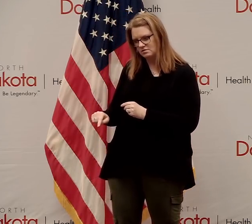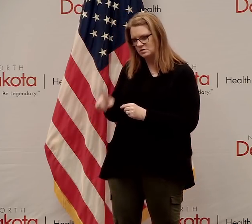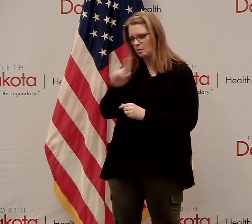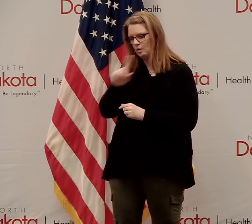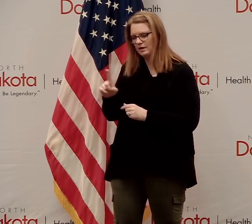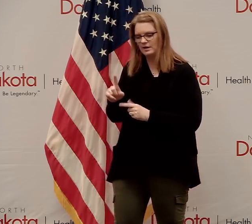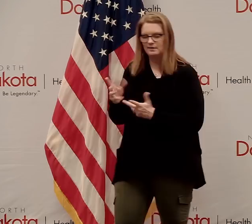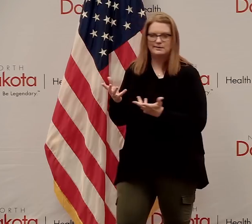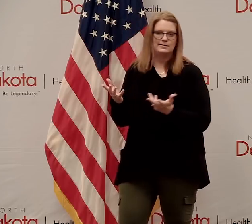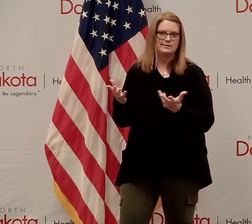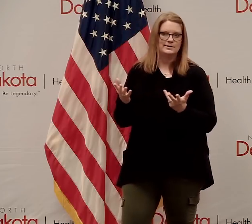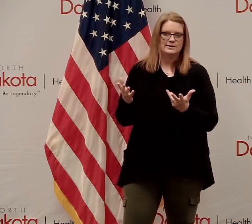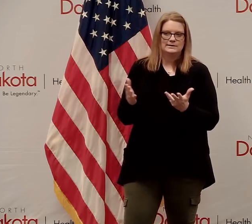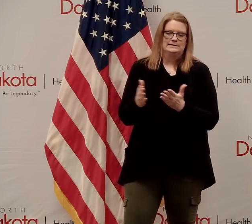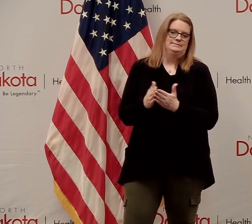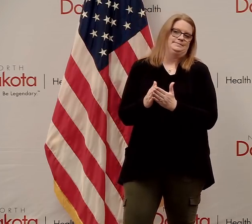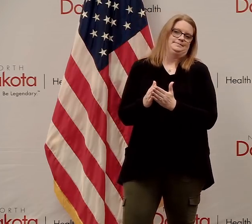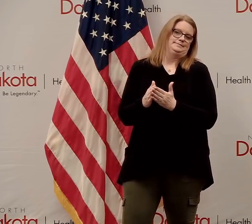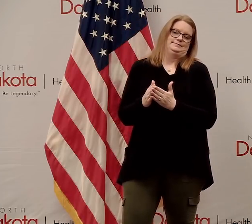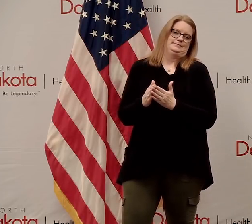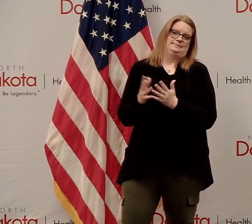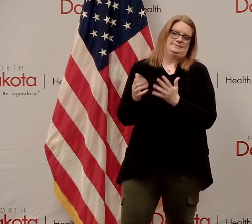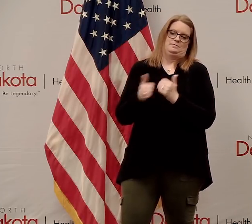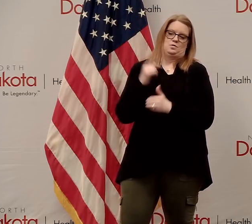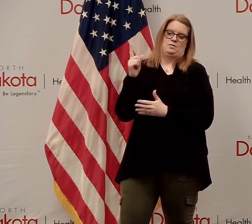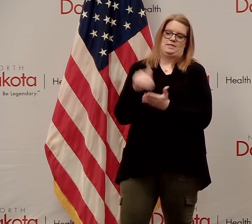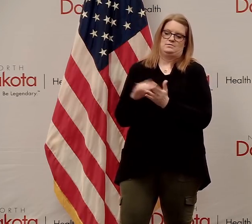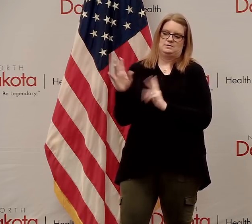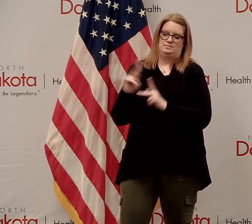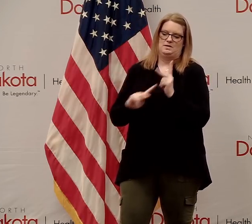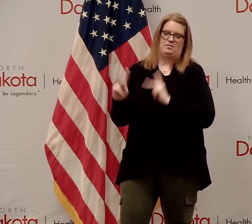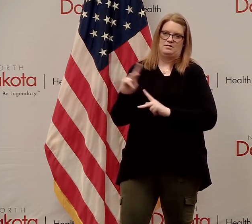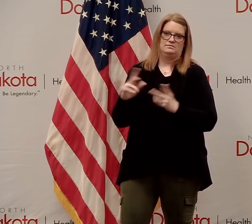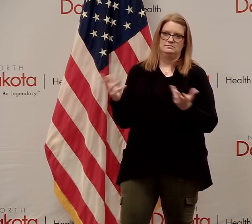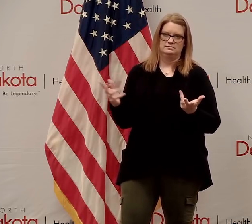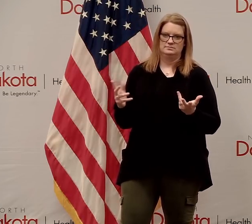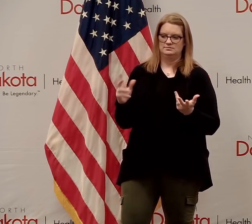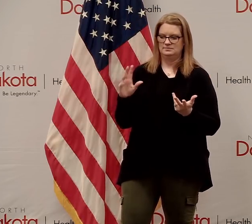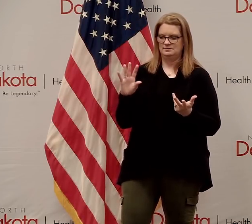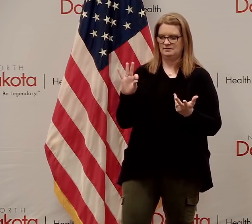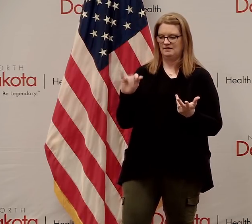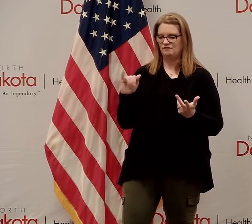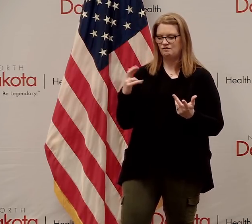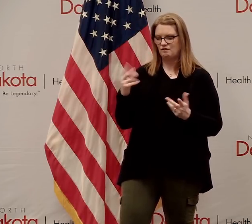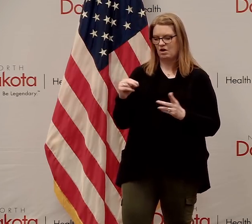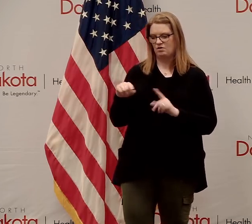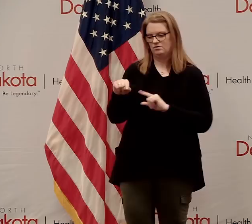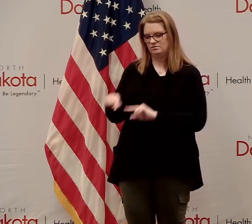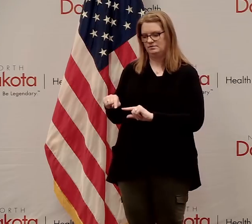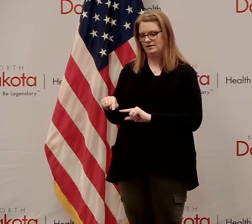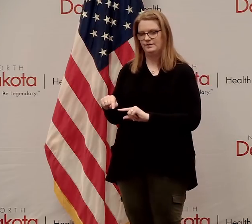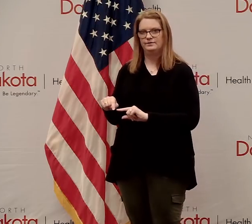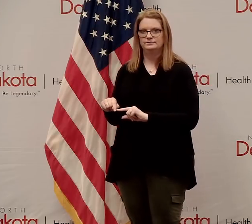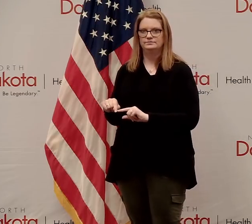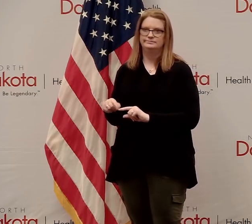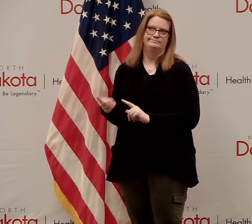don't, there isn't anything on a per capita basis that right now that makes Fargo stick out versus